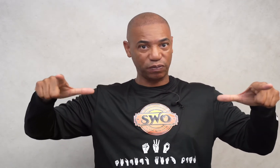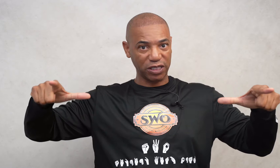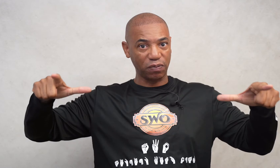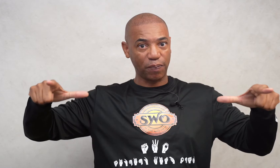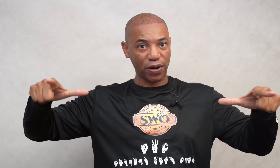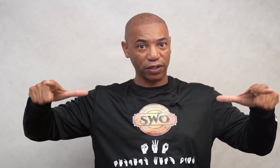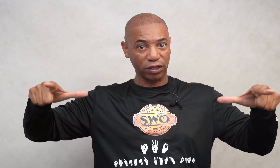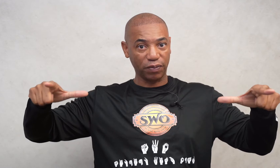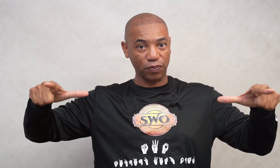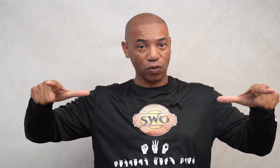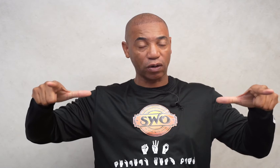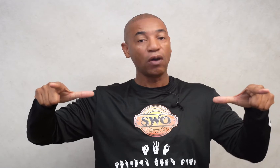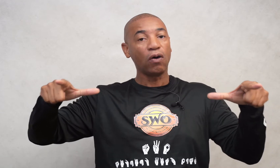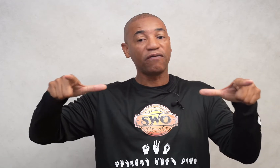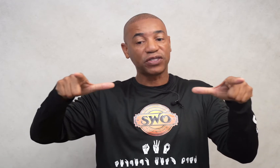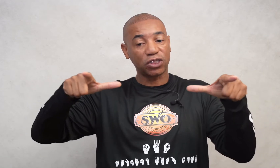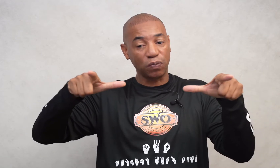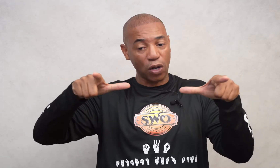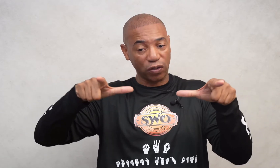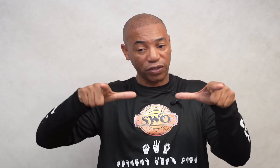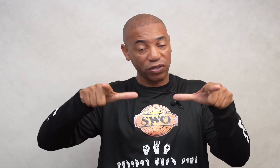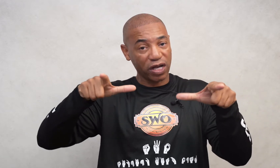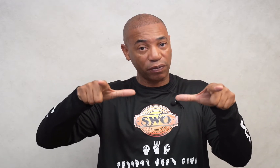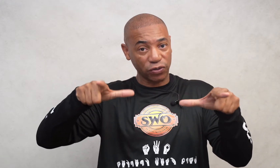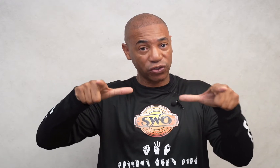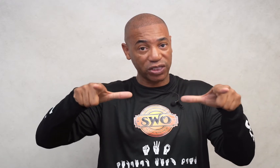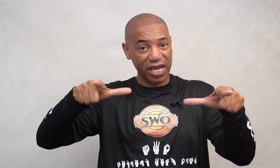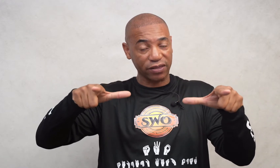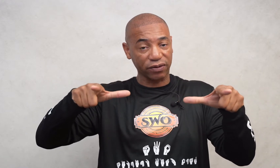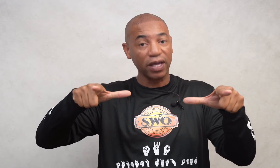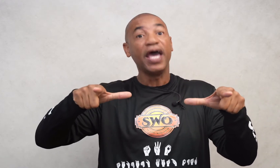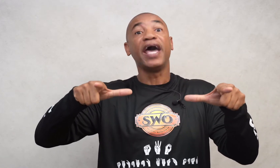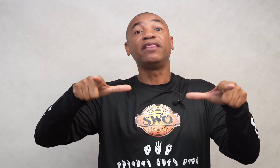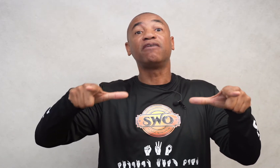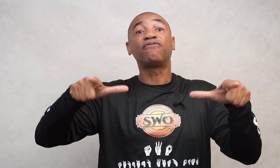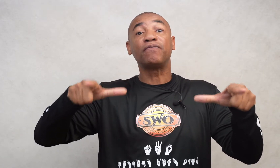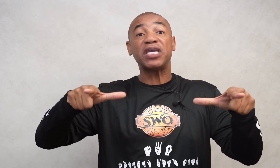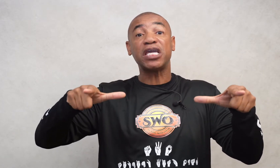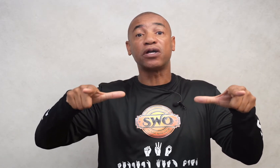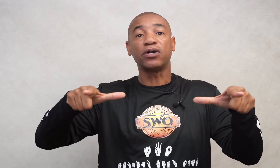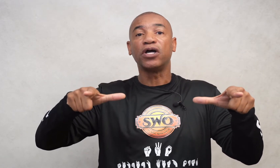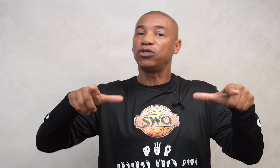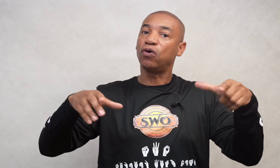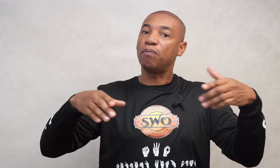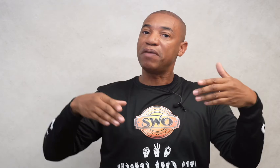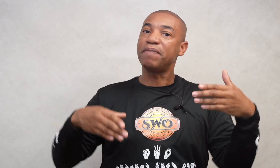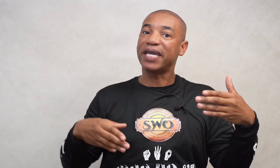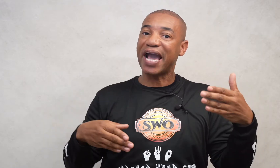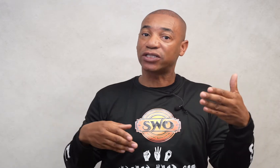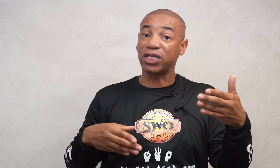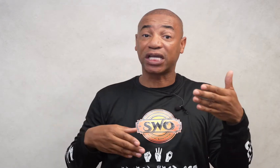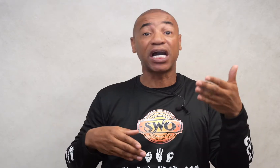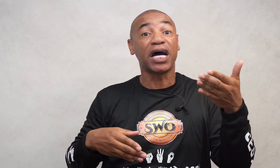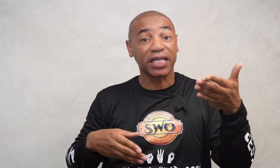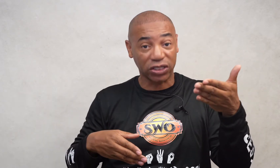them apart a little bit more, or if it's a smaller one, you come closer together. And then from here, you'll mimic actually cutting